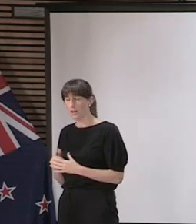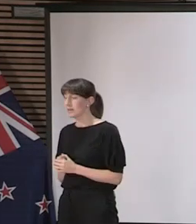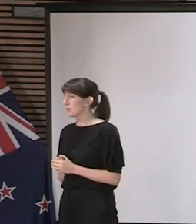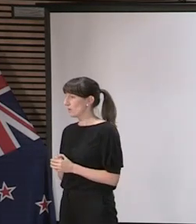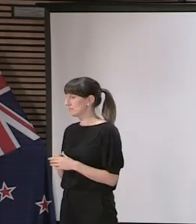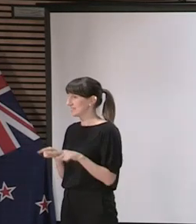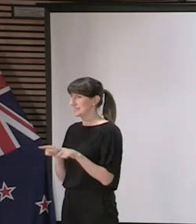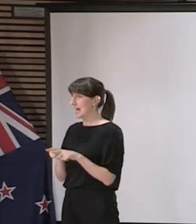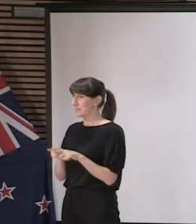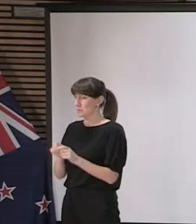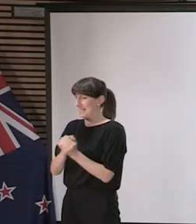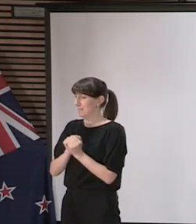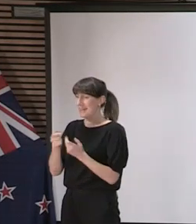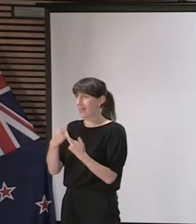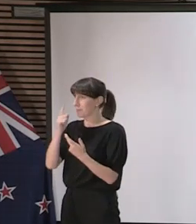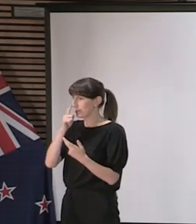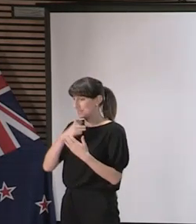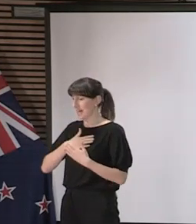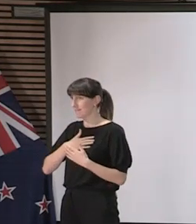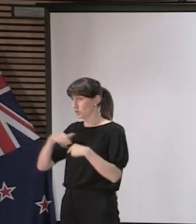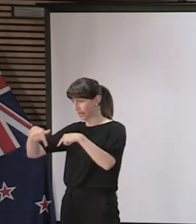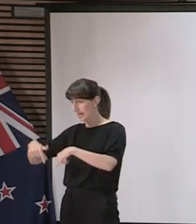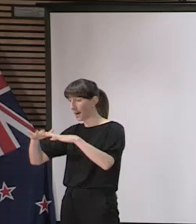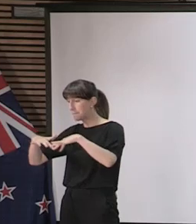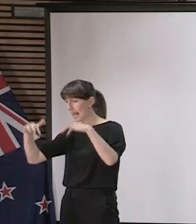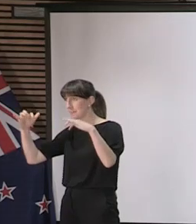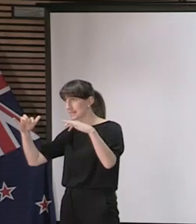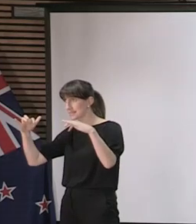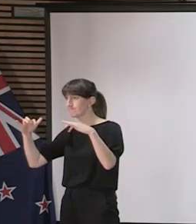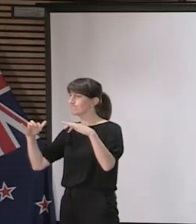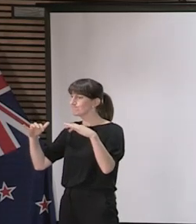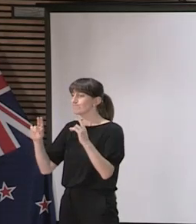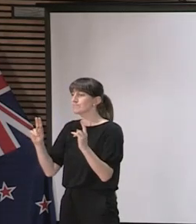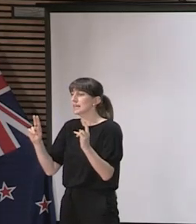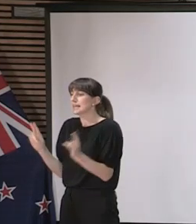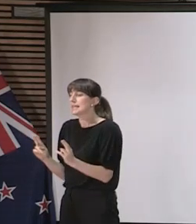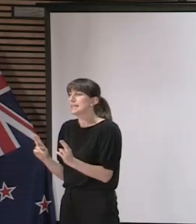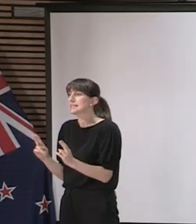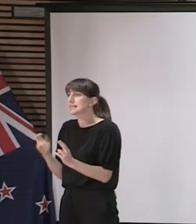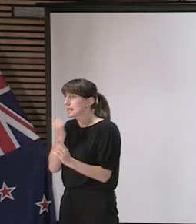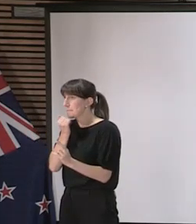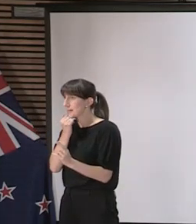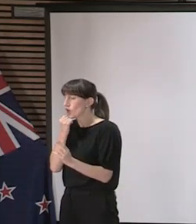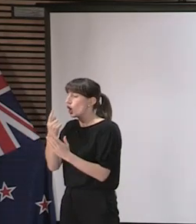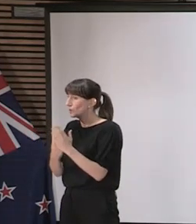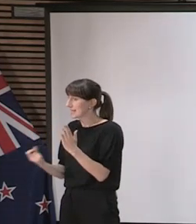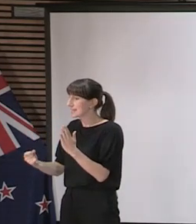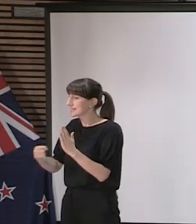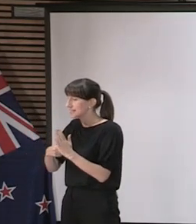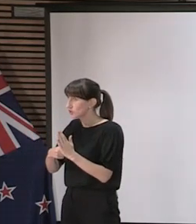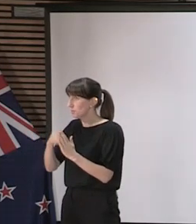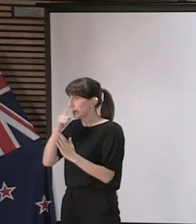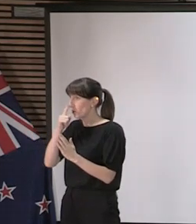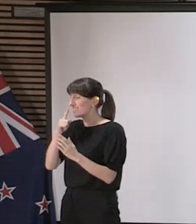So we're keeping our presence here at Parliament down to a core group of people who are absolutely essential. So that includes